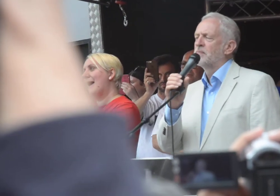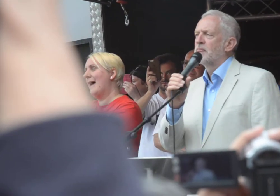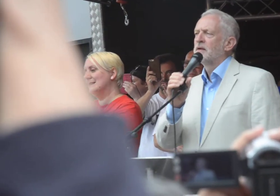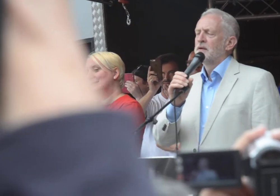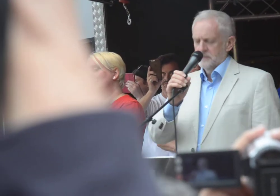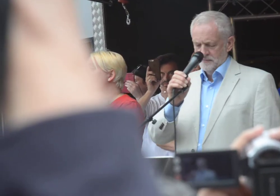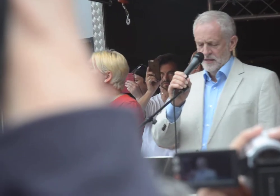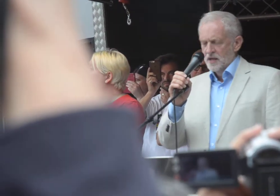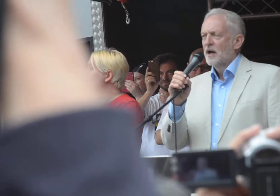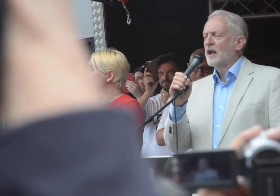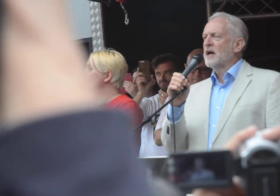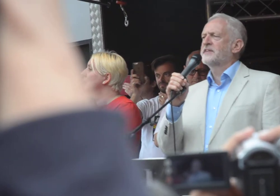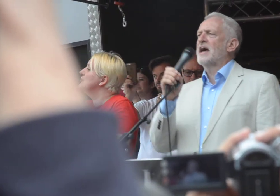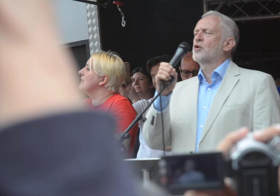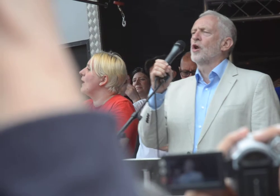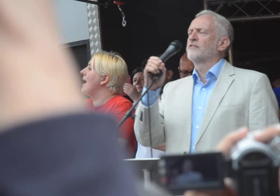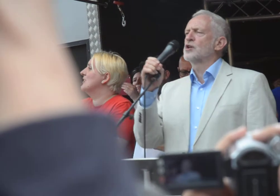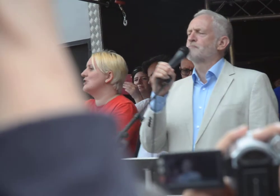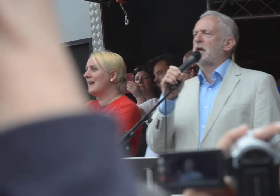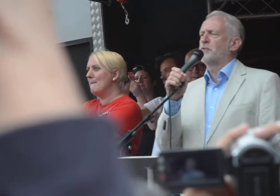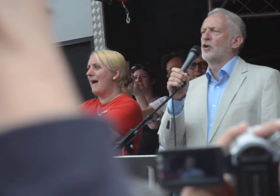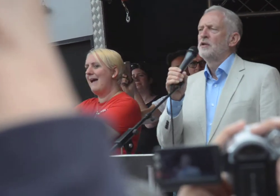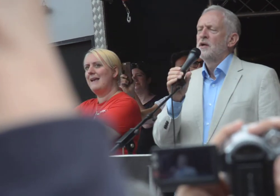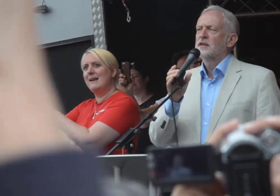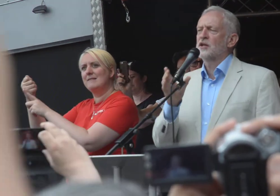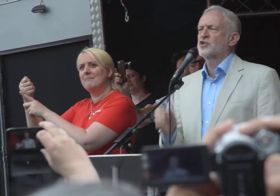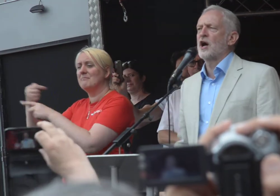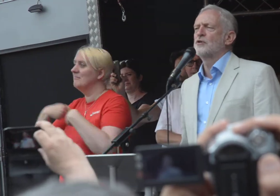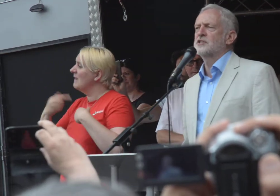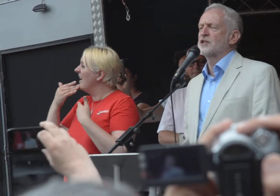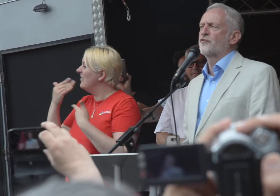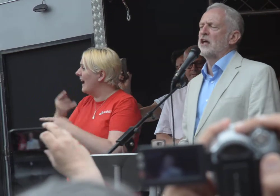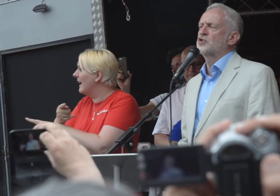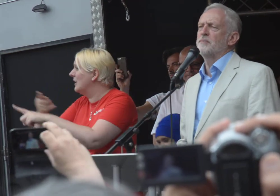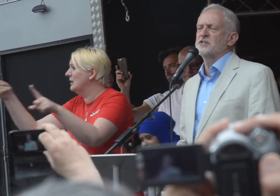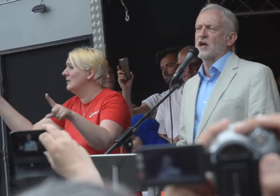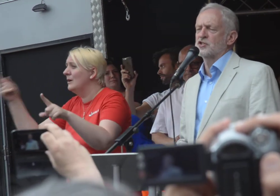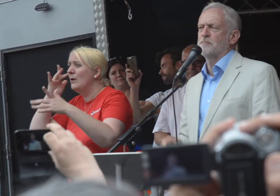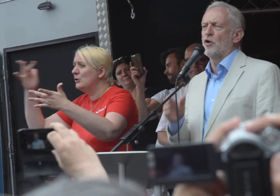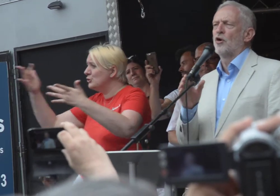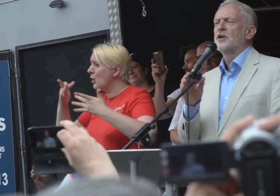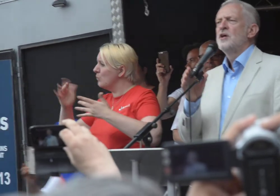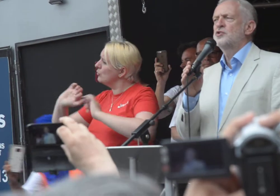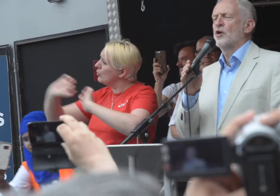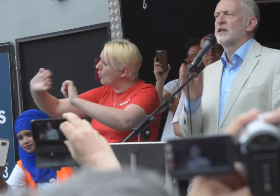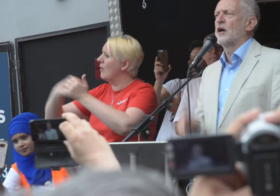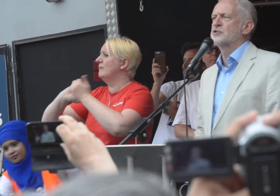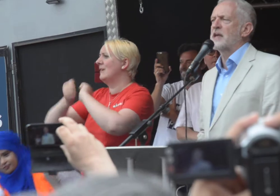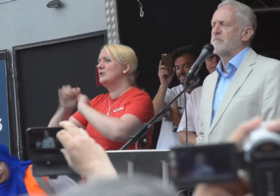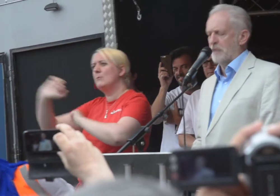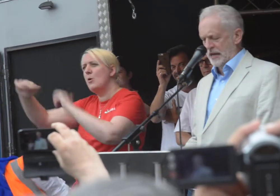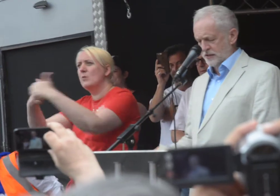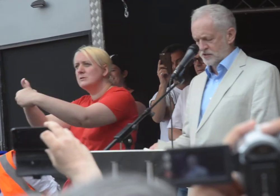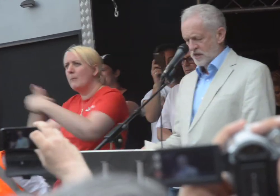campaign. And I thank all of those people that showed such friendship and such support during